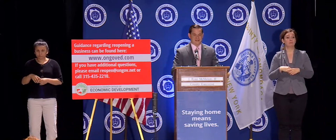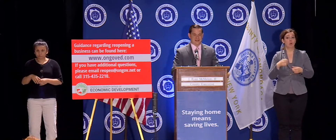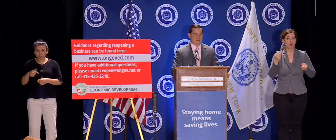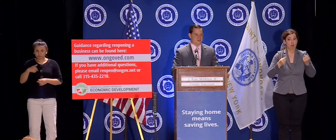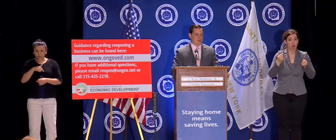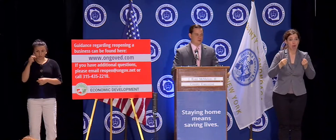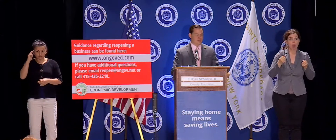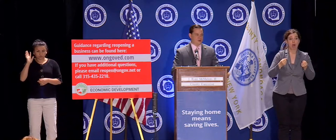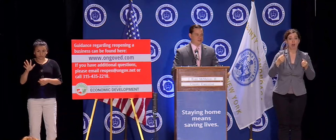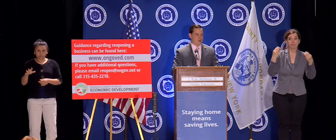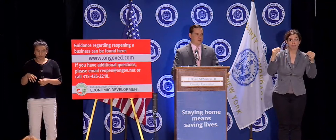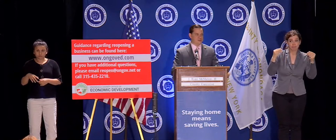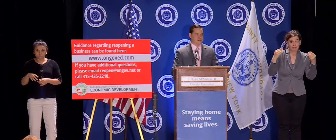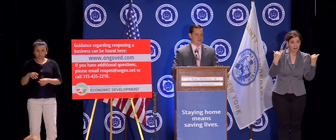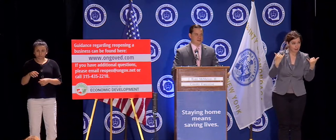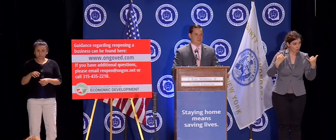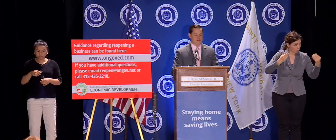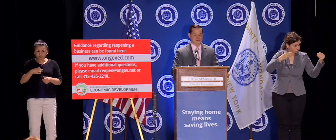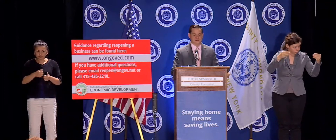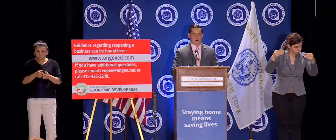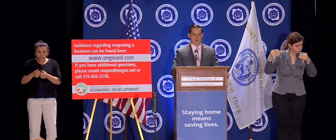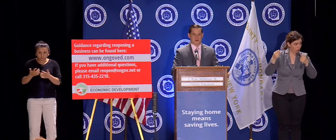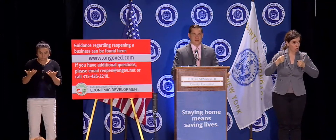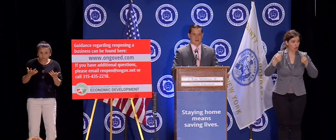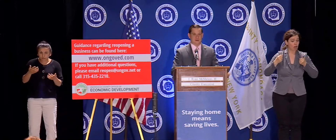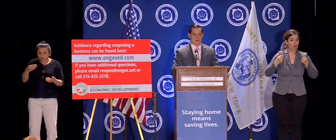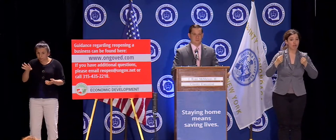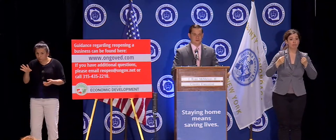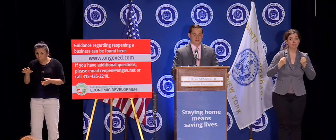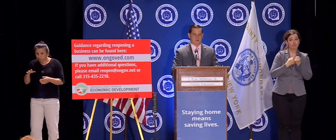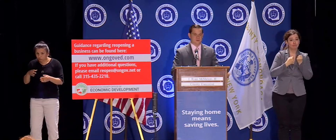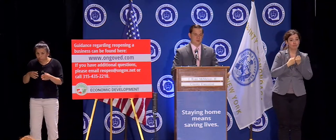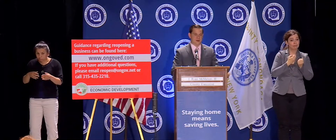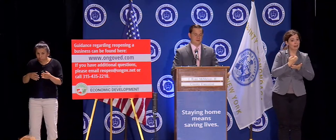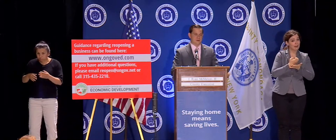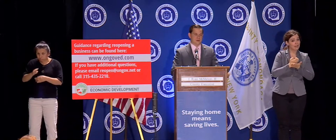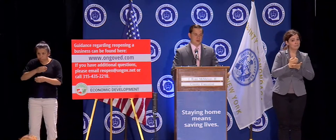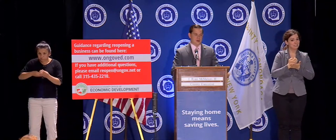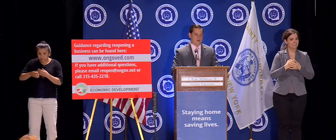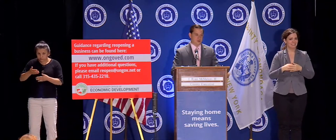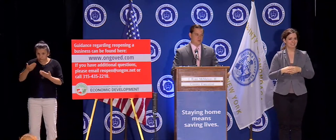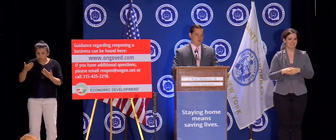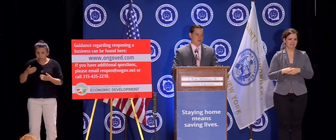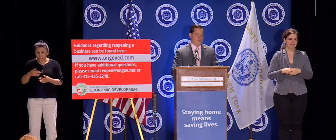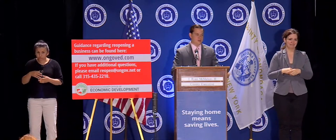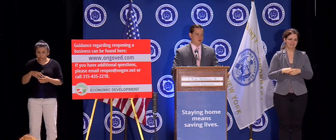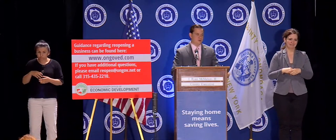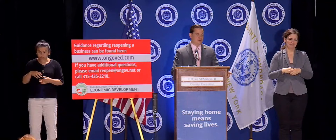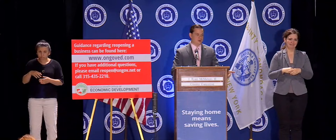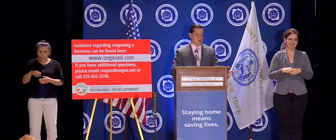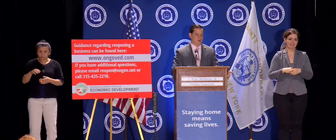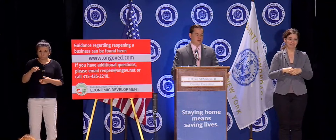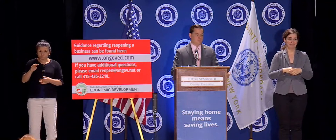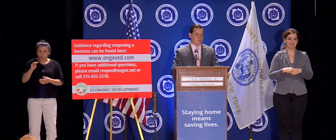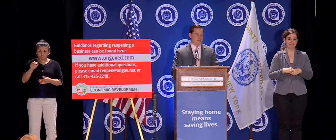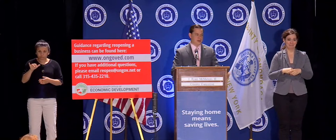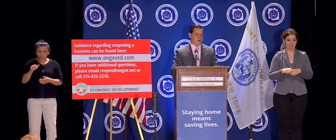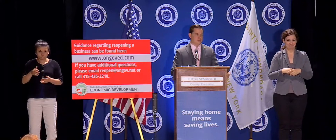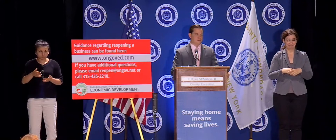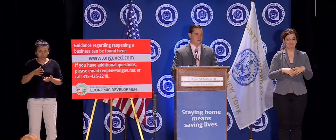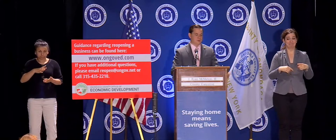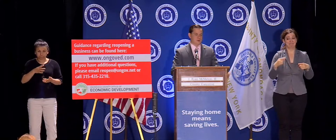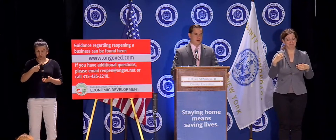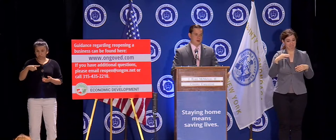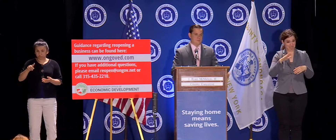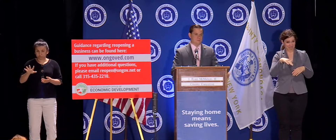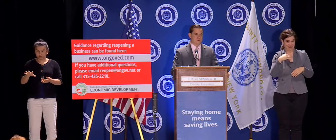I text them every often, ask them about businesses. I think business is okay in May. They might be able to salvage May year over year. Year over year with April was not